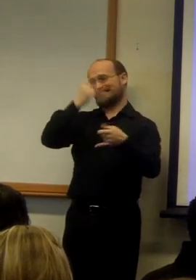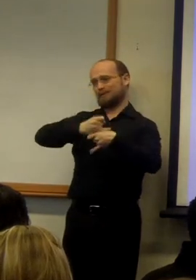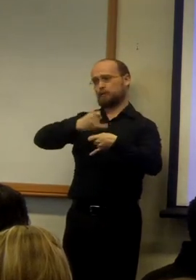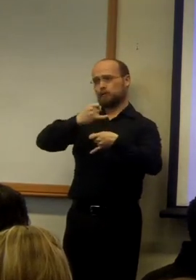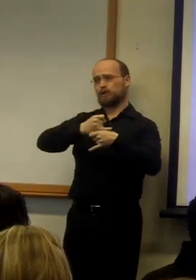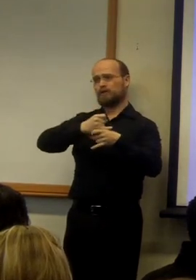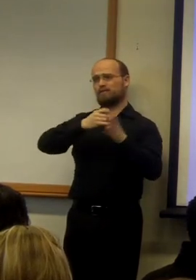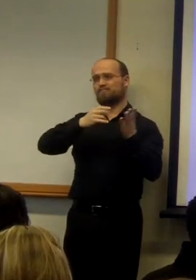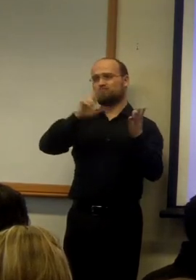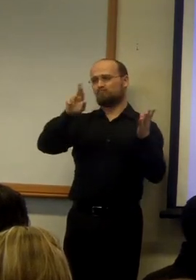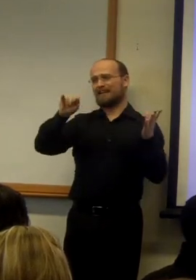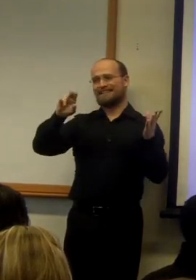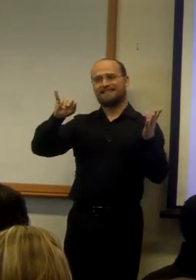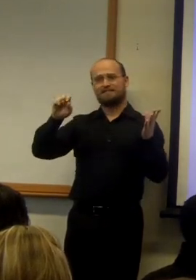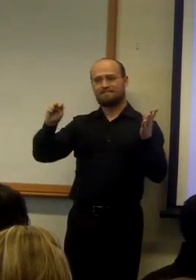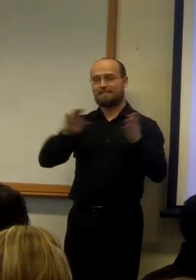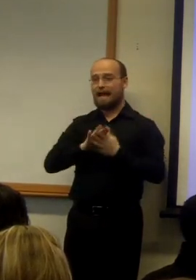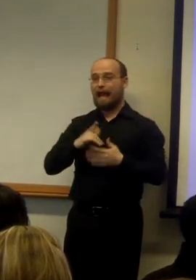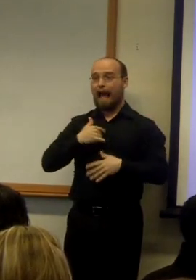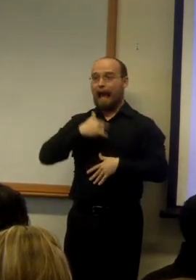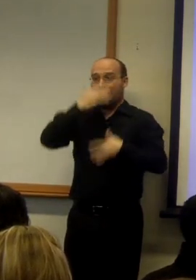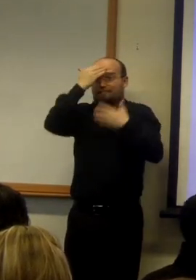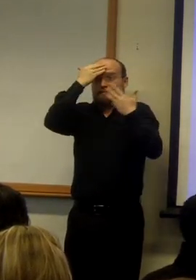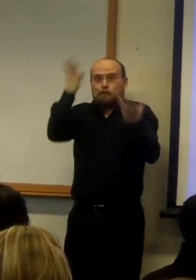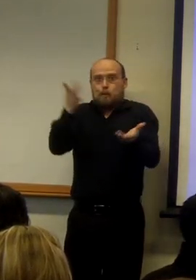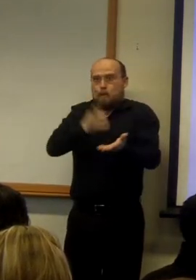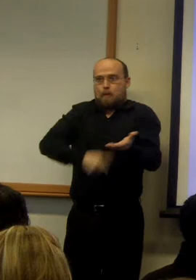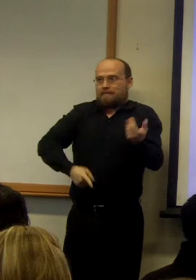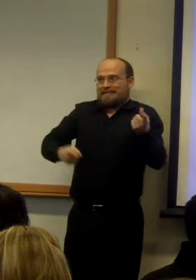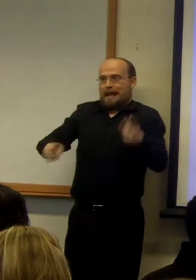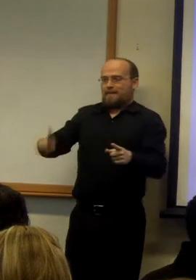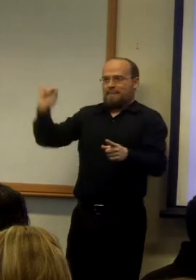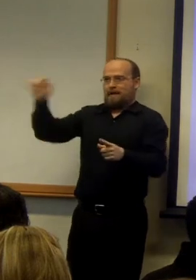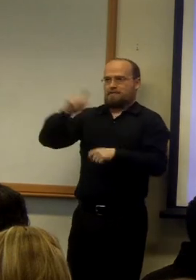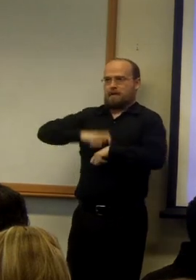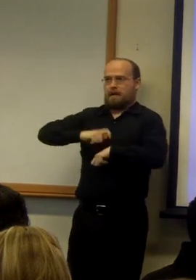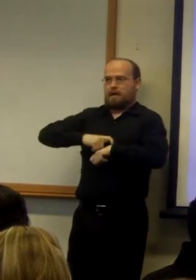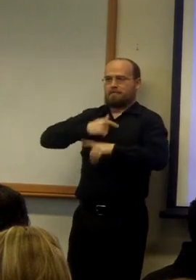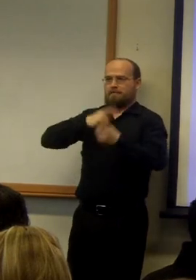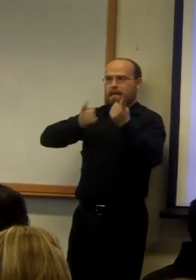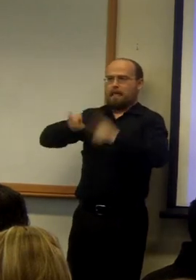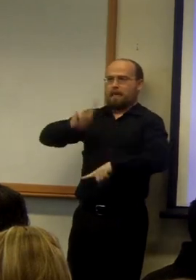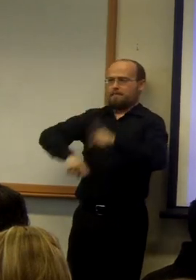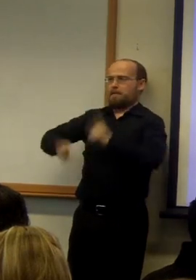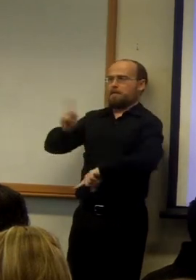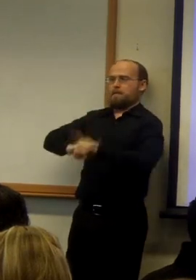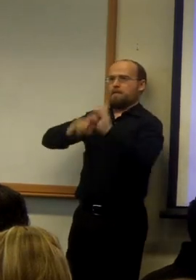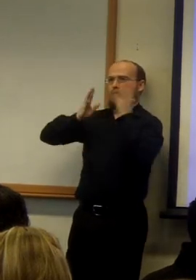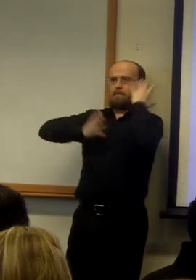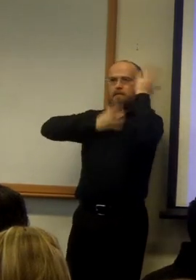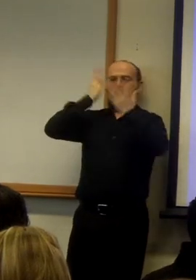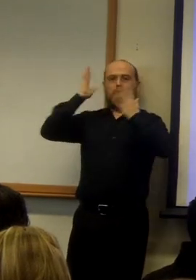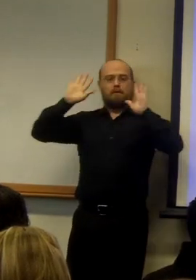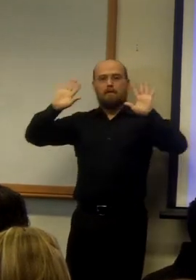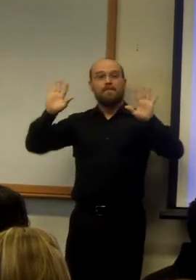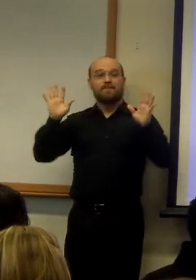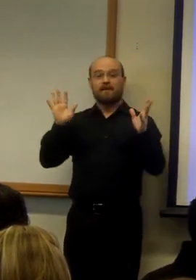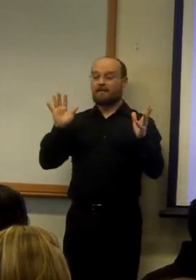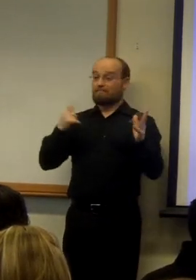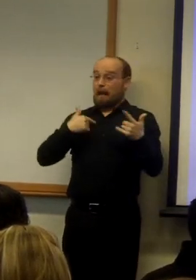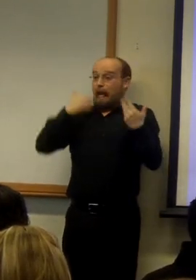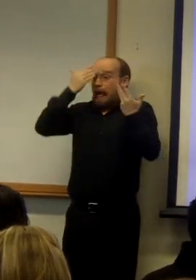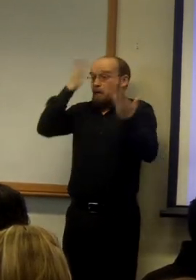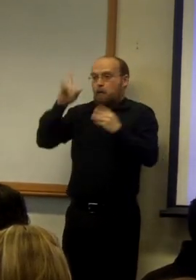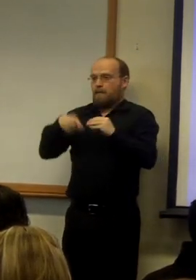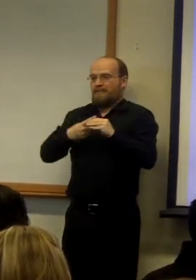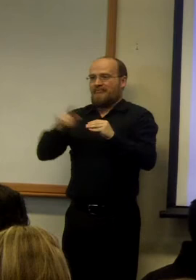to confront. I didn't even know what was happening to me at the time. All that I know, and I wasn't even aware of it then, but